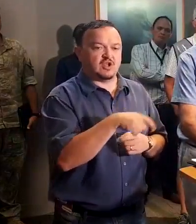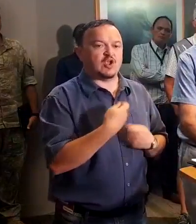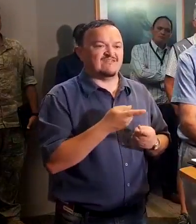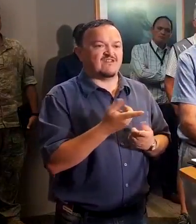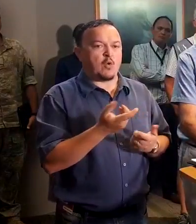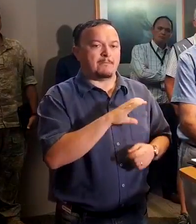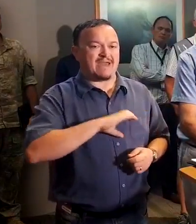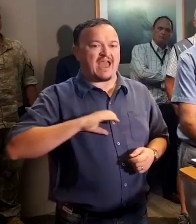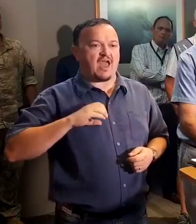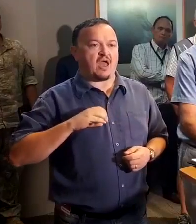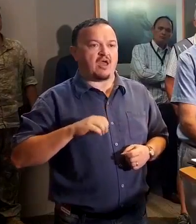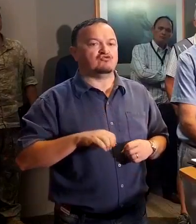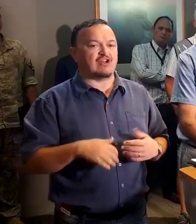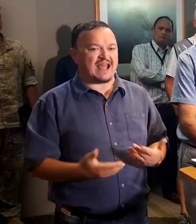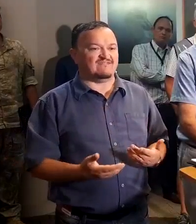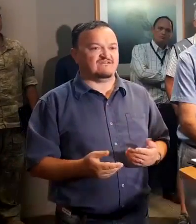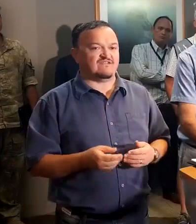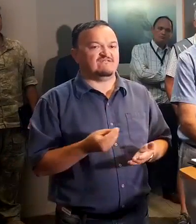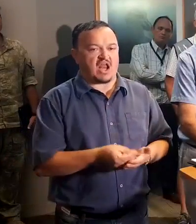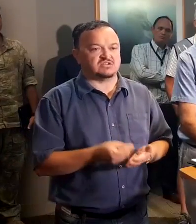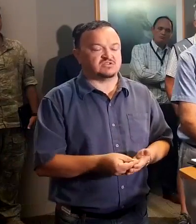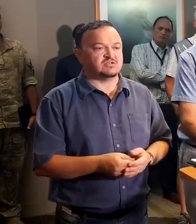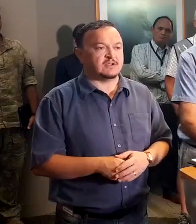Fund. And we've had some stunning